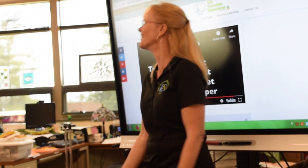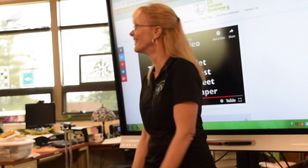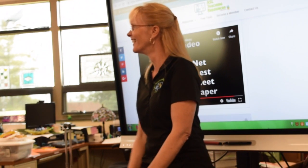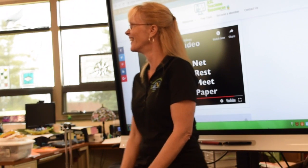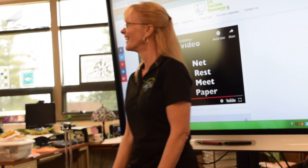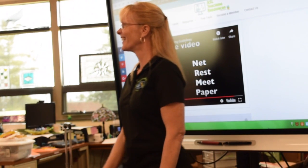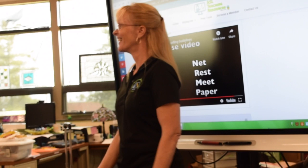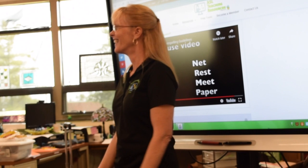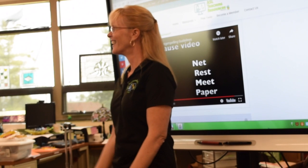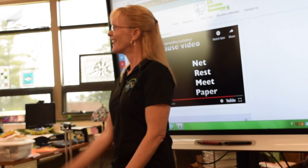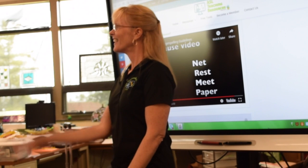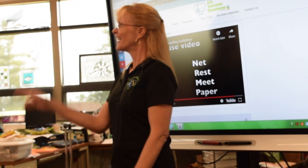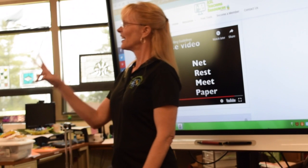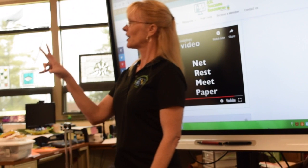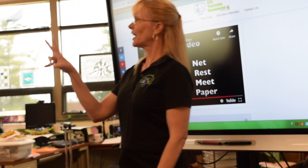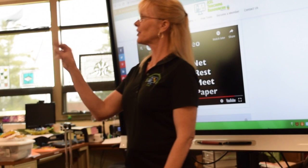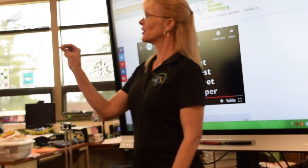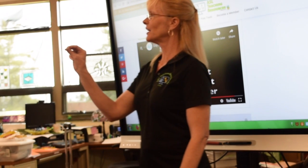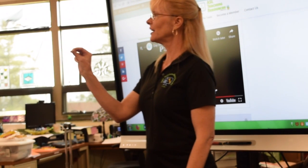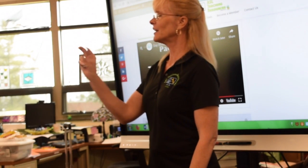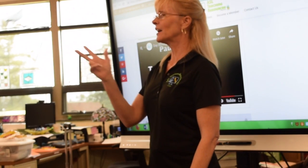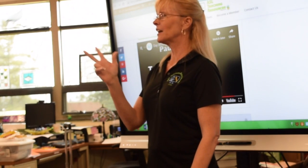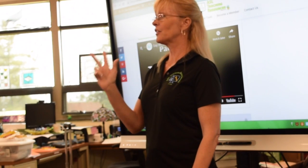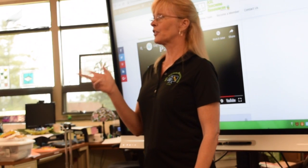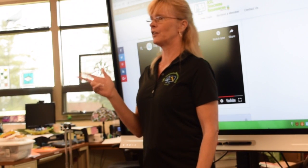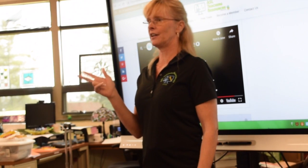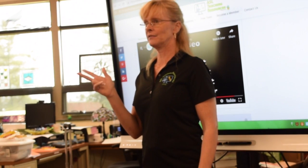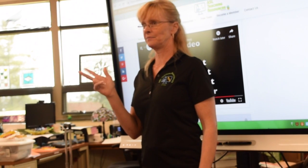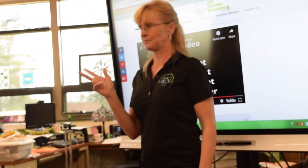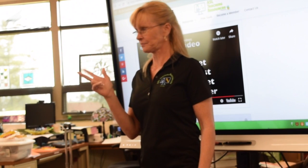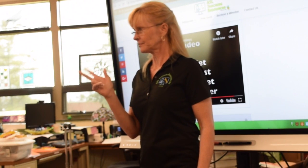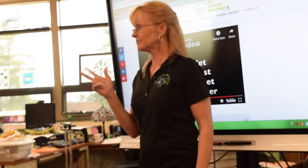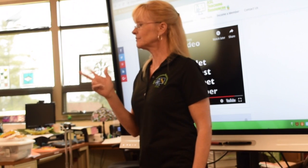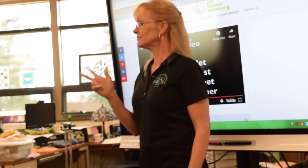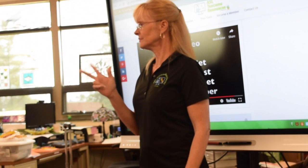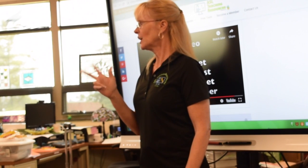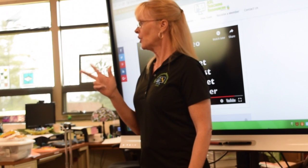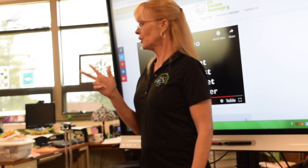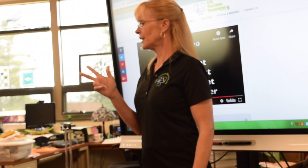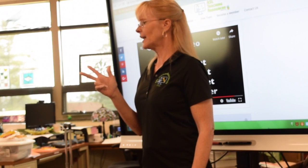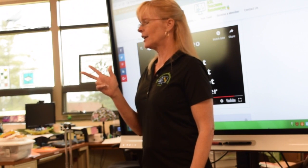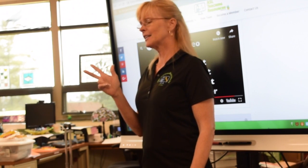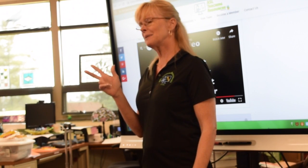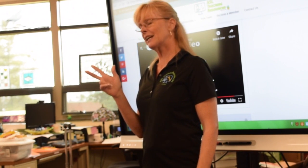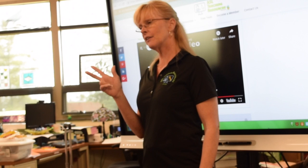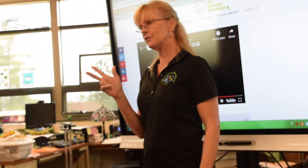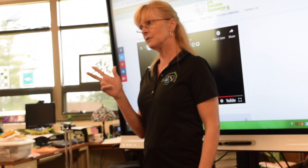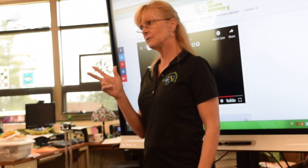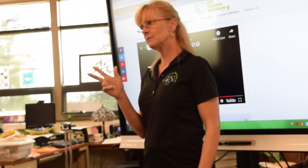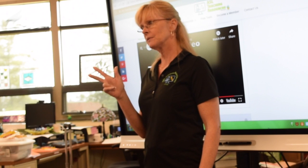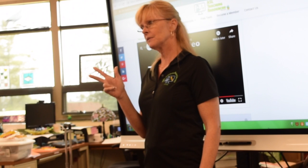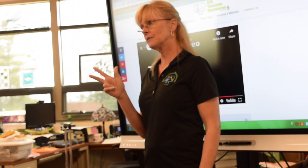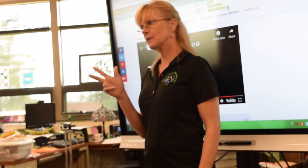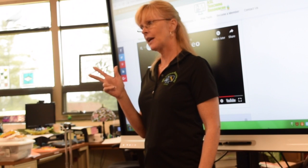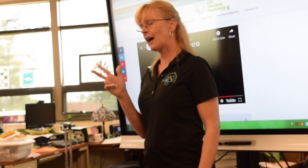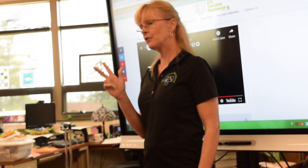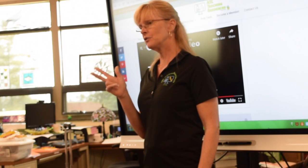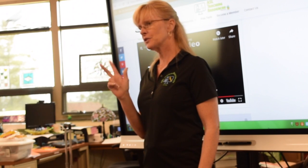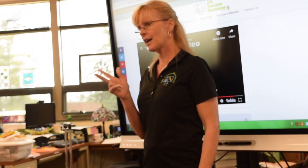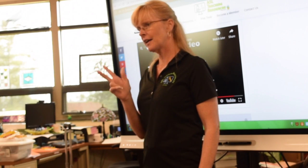very embarrassed. Okay, 30, 30. 30. Now you have to be careful how you sign